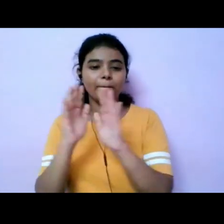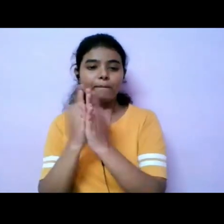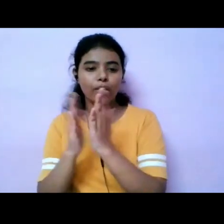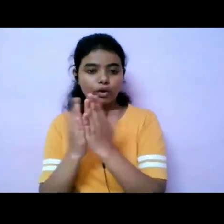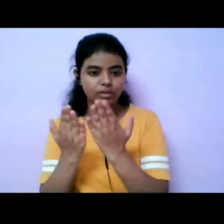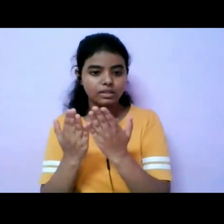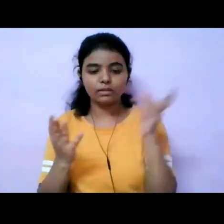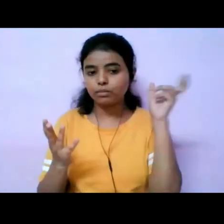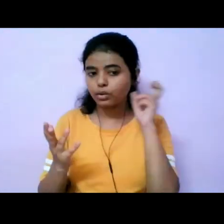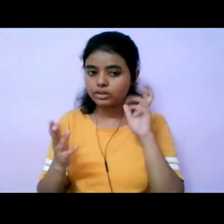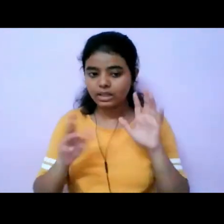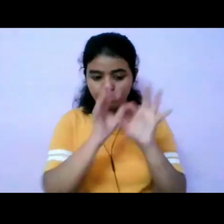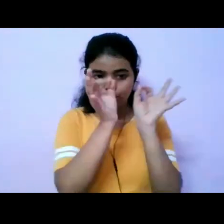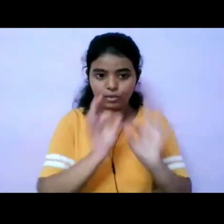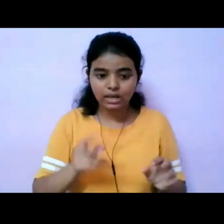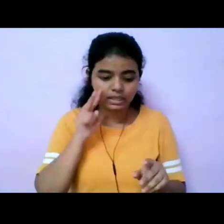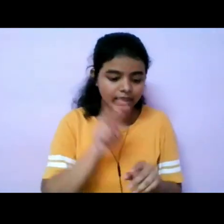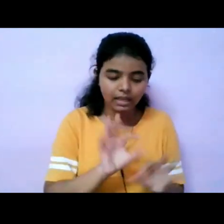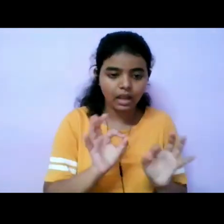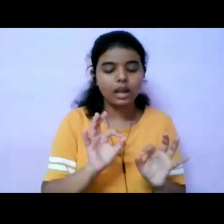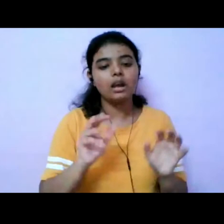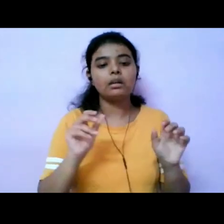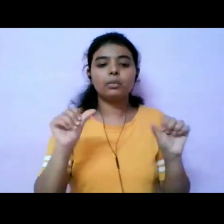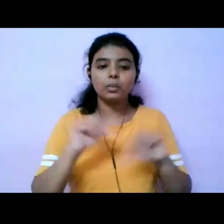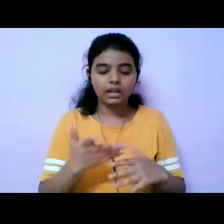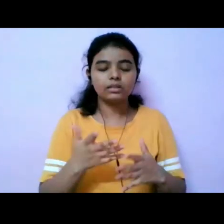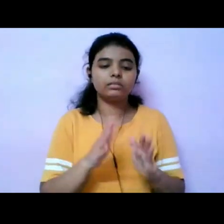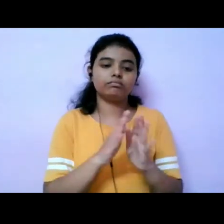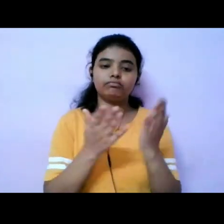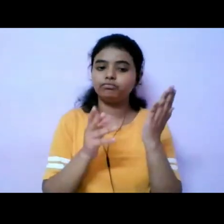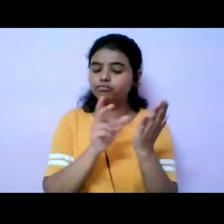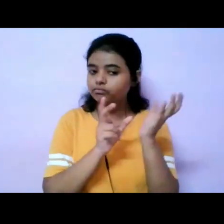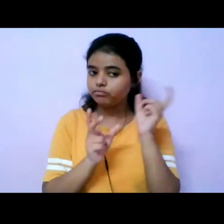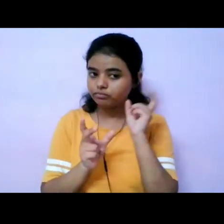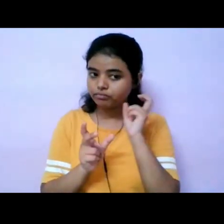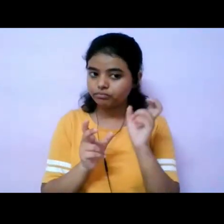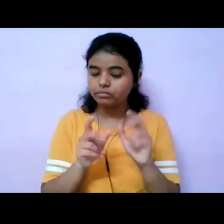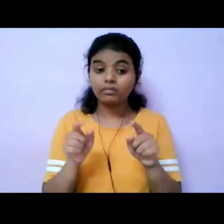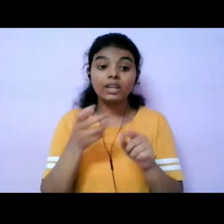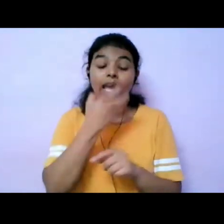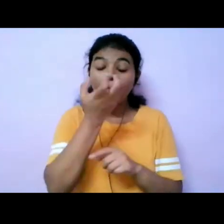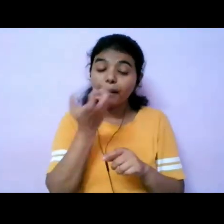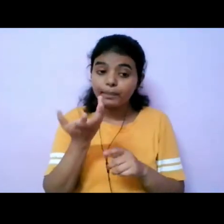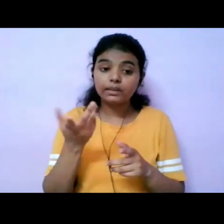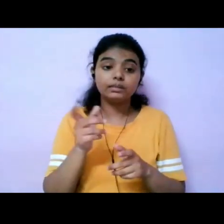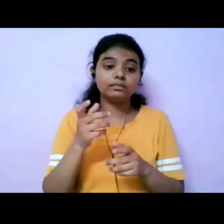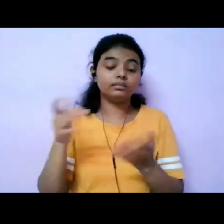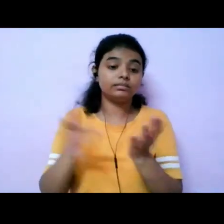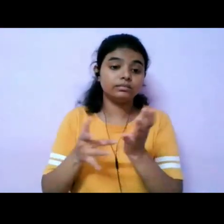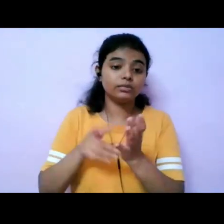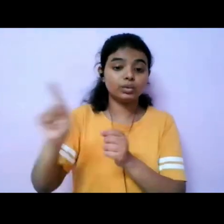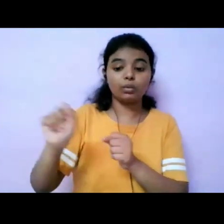the voiceover application. I have found the Apple products to be very user-friendly.